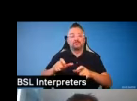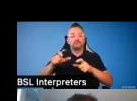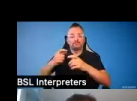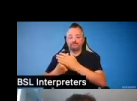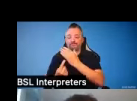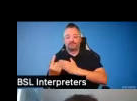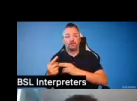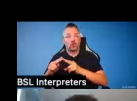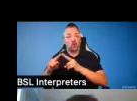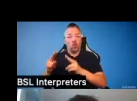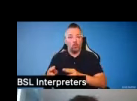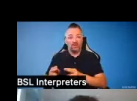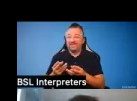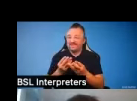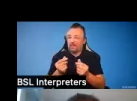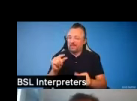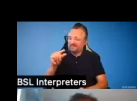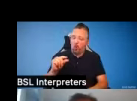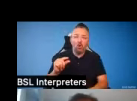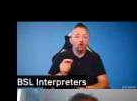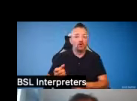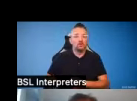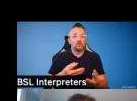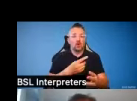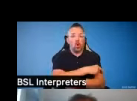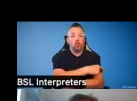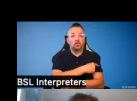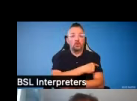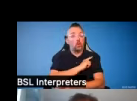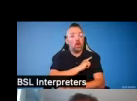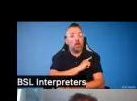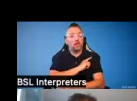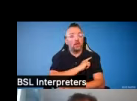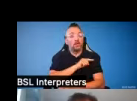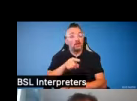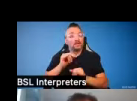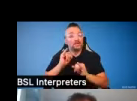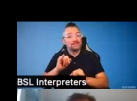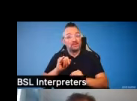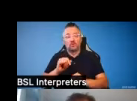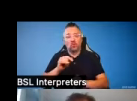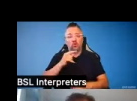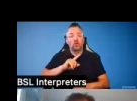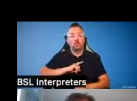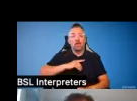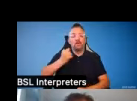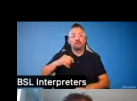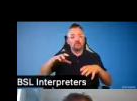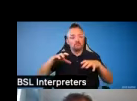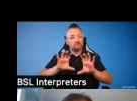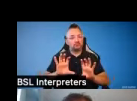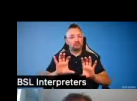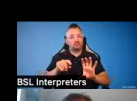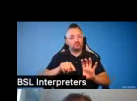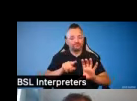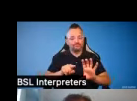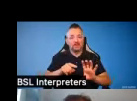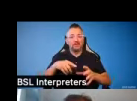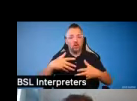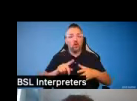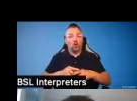people need admission. That's not usually because they're in danger, but it's usually because they've got pain, often rectal pain, or in guys swelling of the